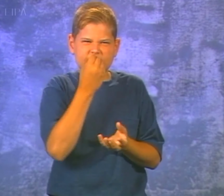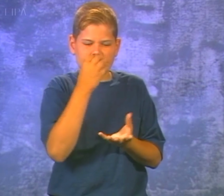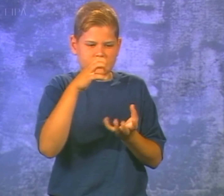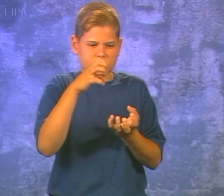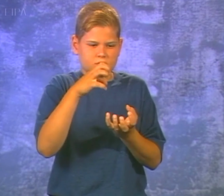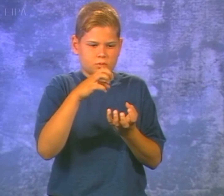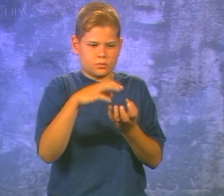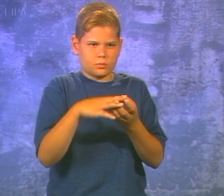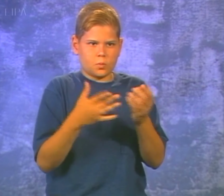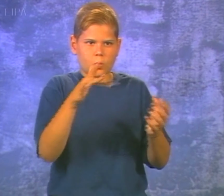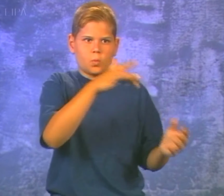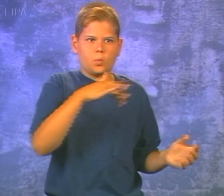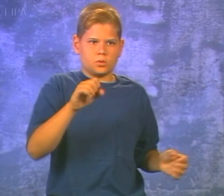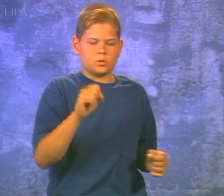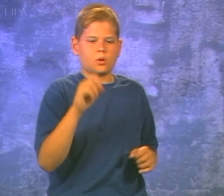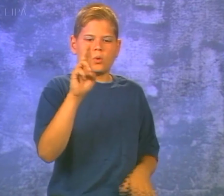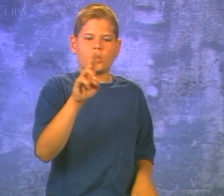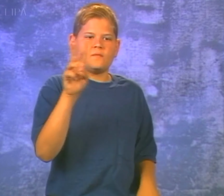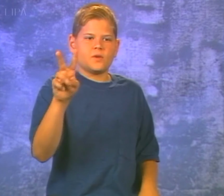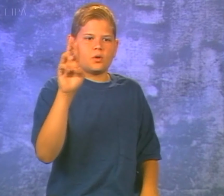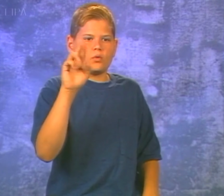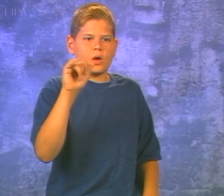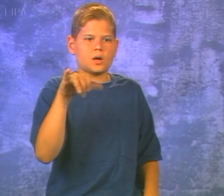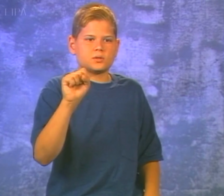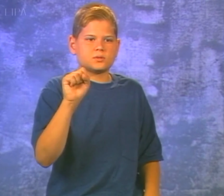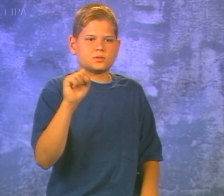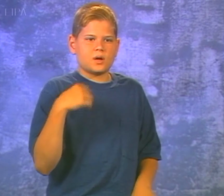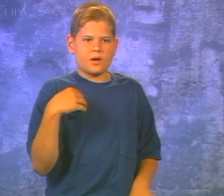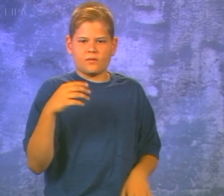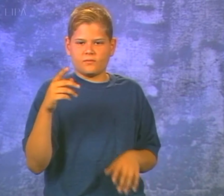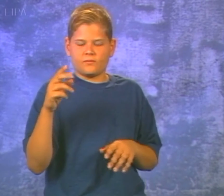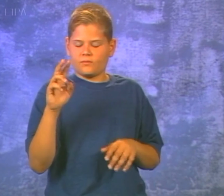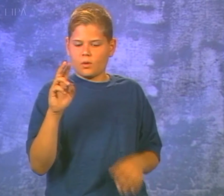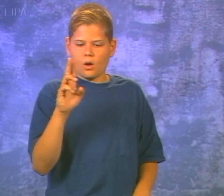I know it's something with CFC in ecology.